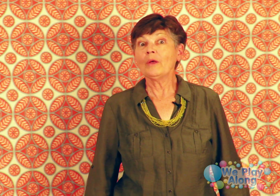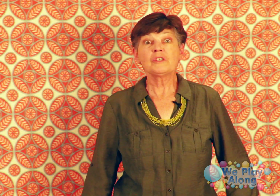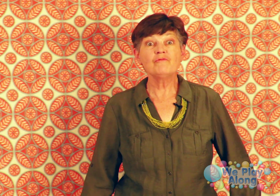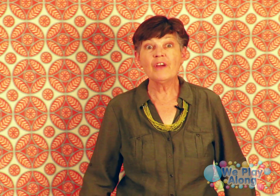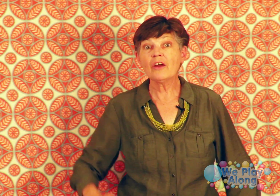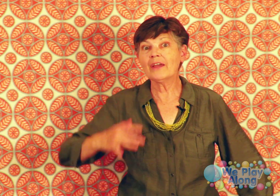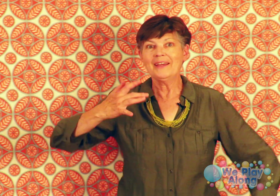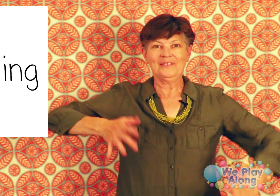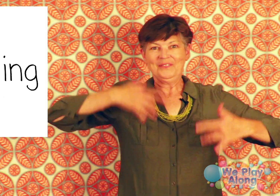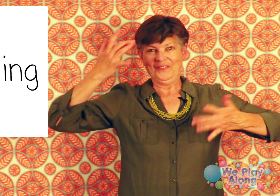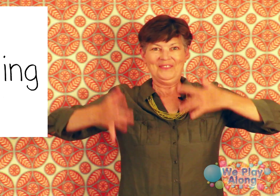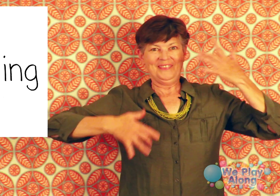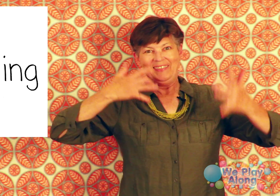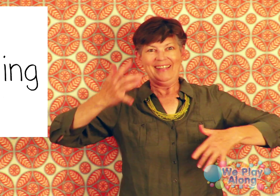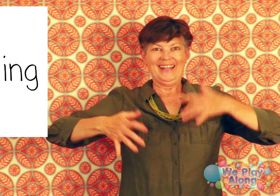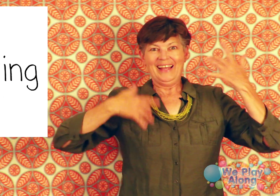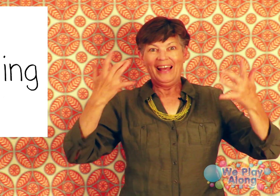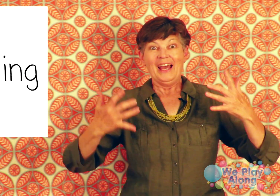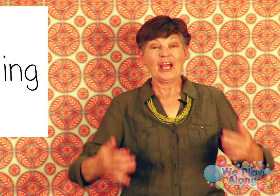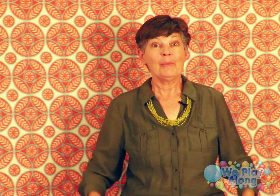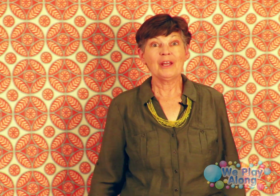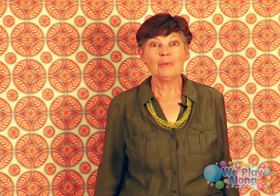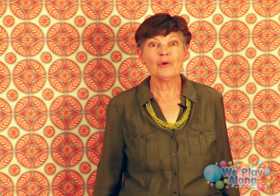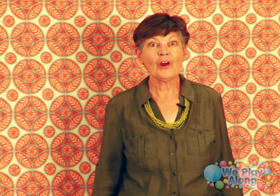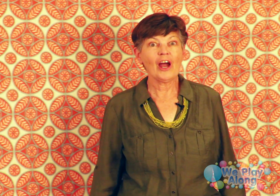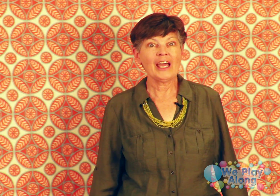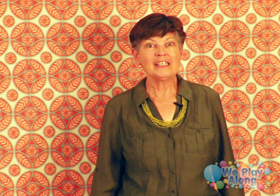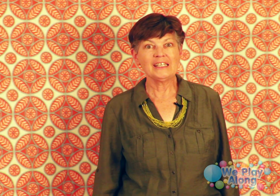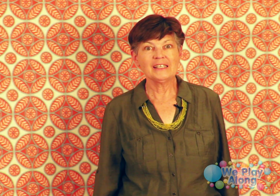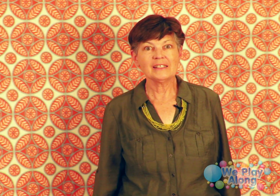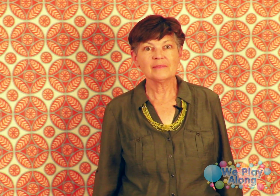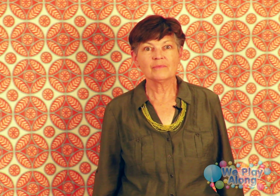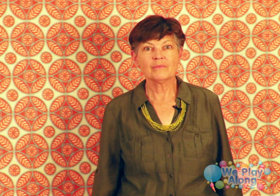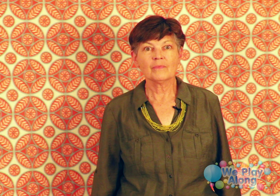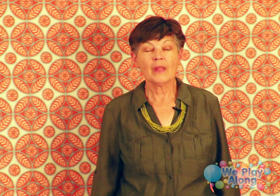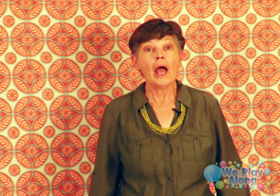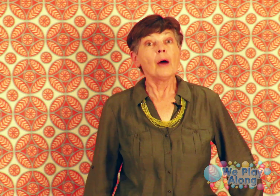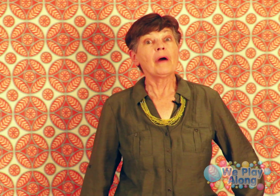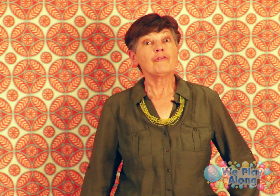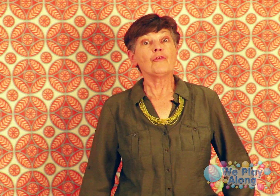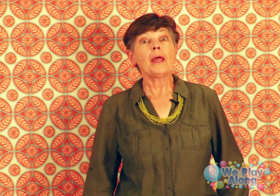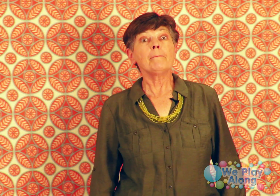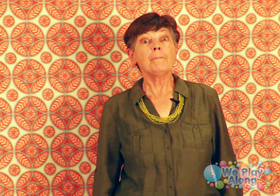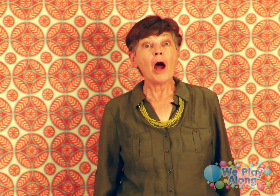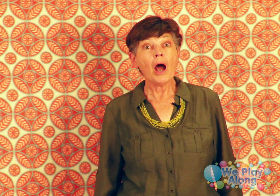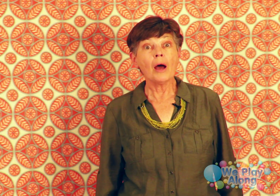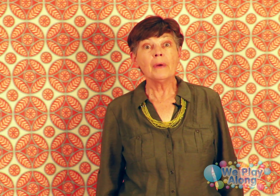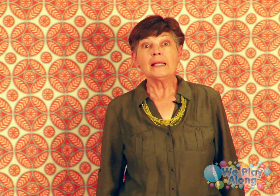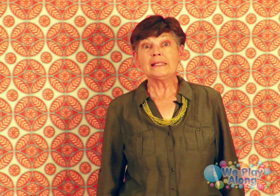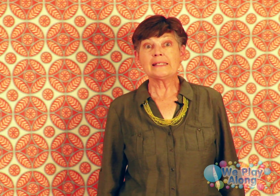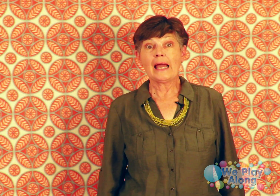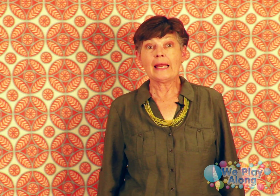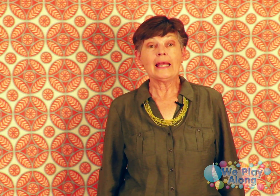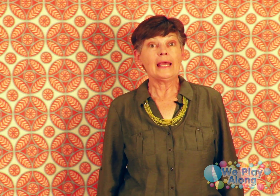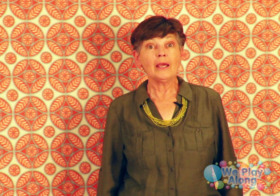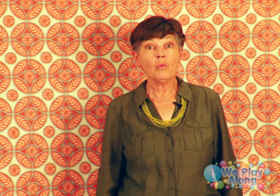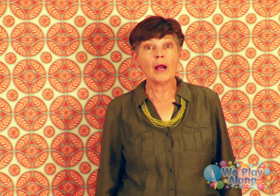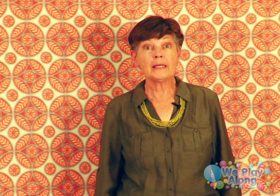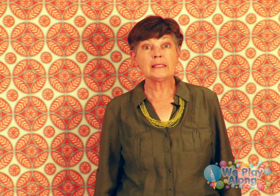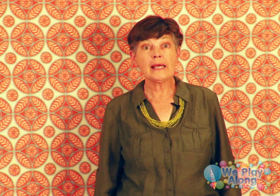was very coming up with our ideas. My friend Bob decided he wanted to